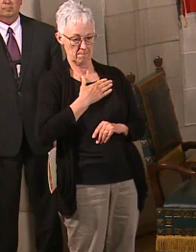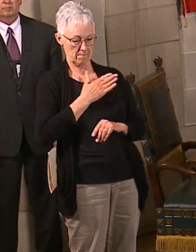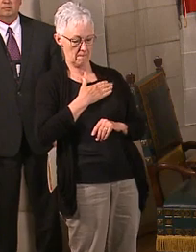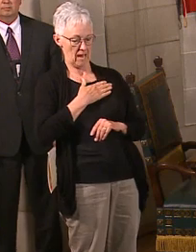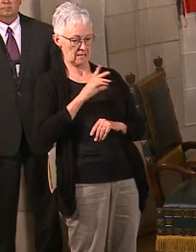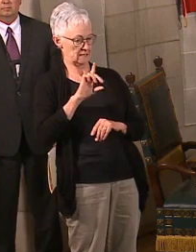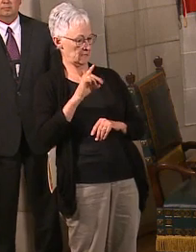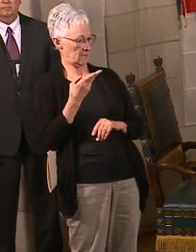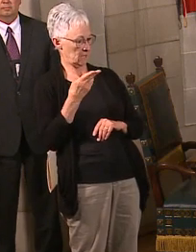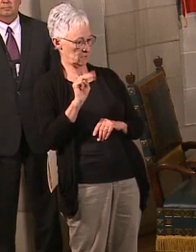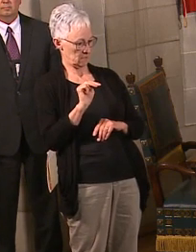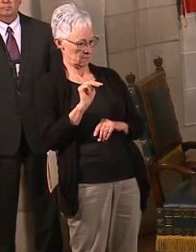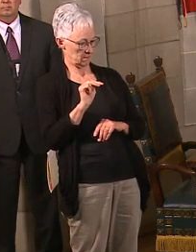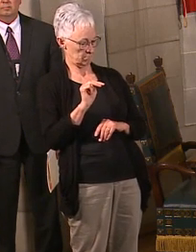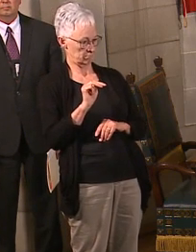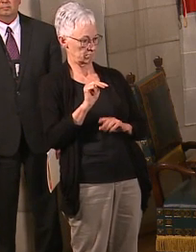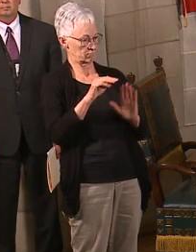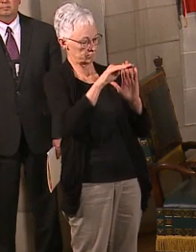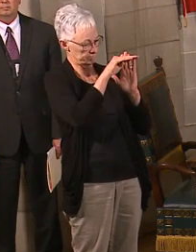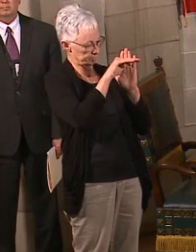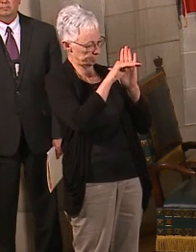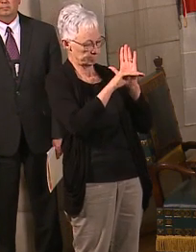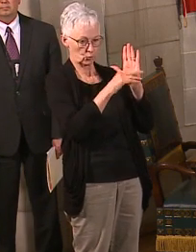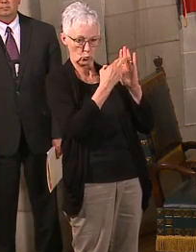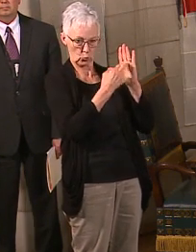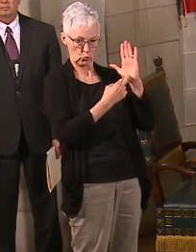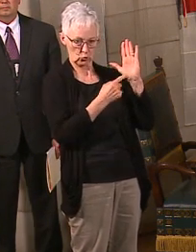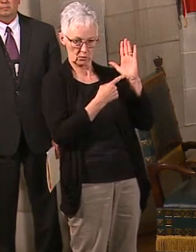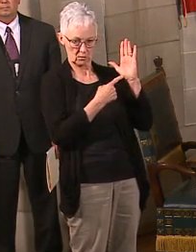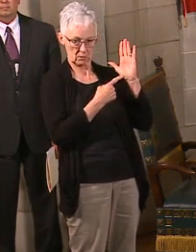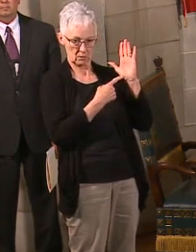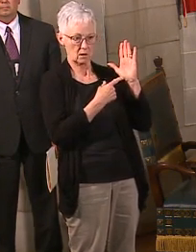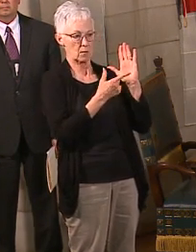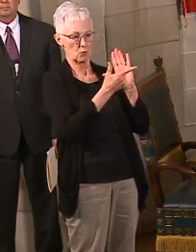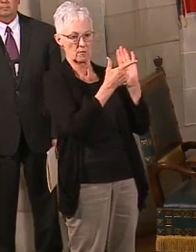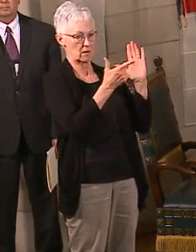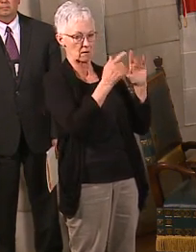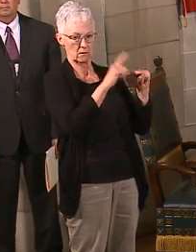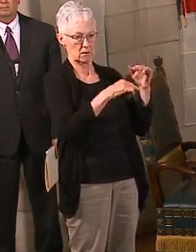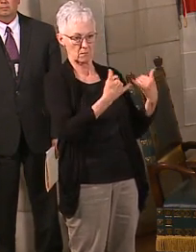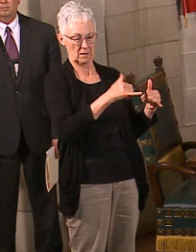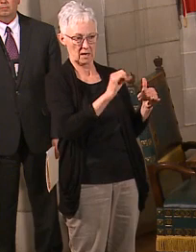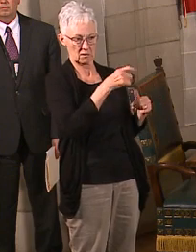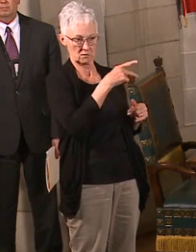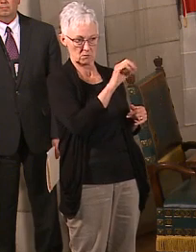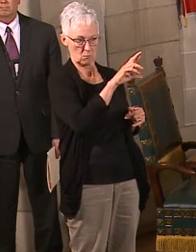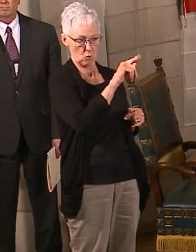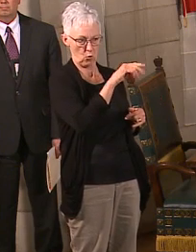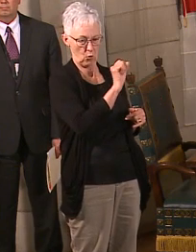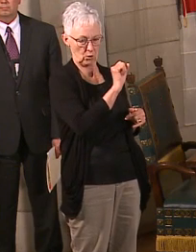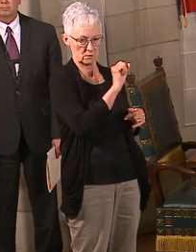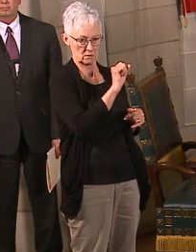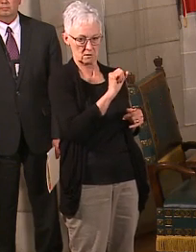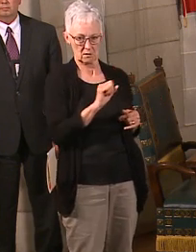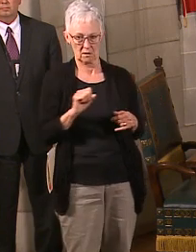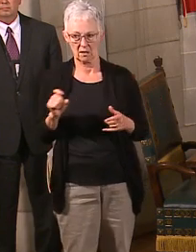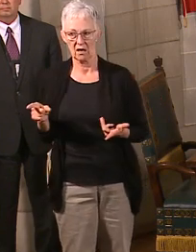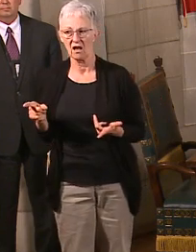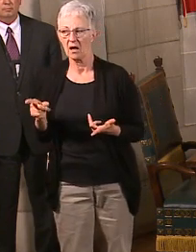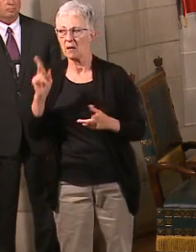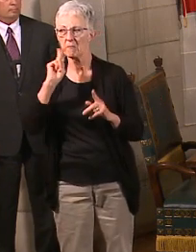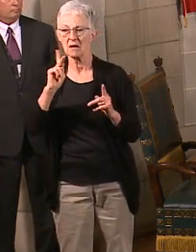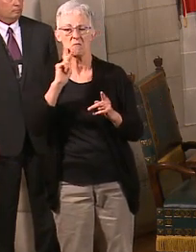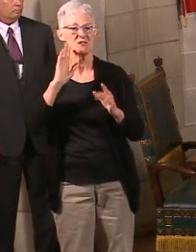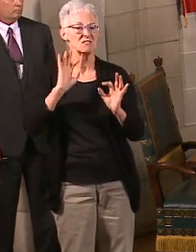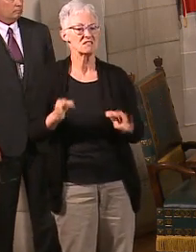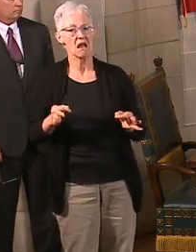prohibits club sports through the end of May prohibit pick-up basketball games? And again, it's one of those things, folks, we really